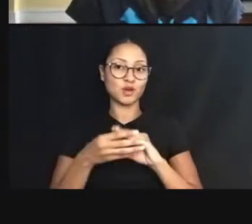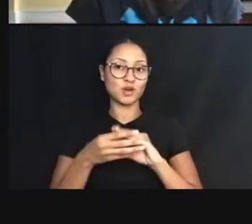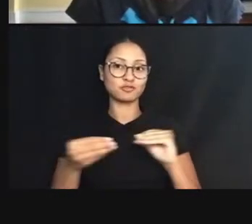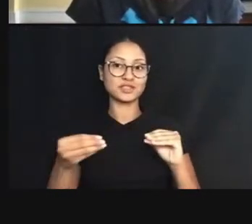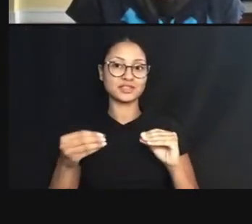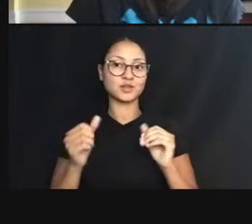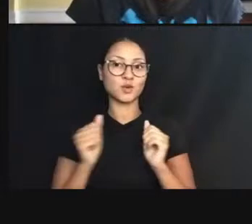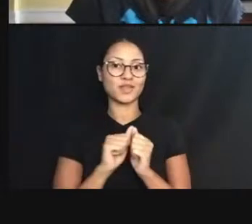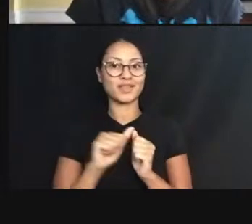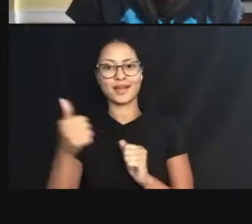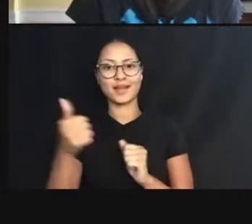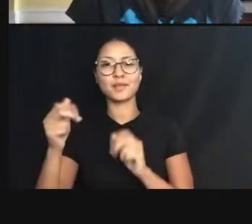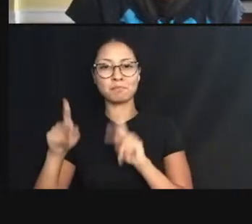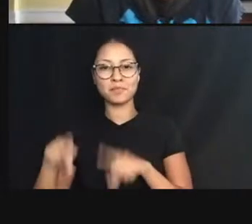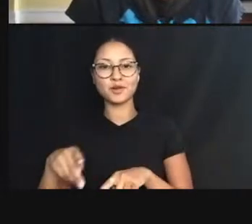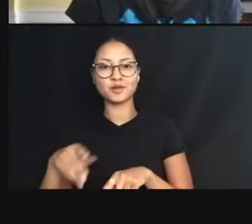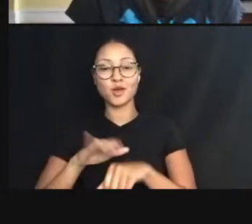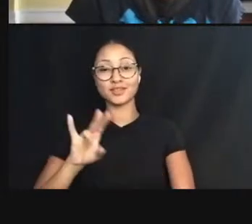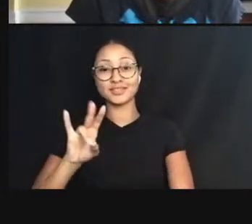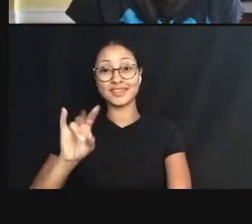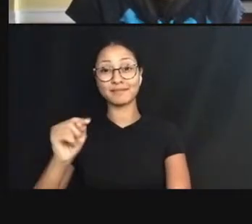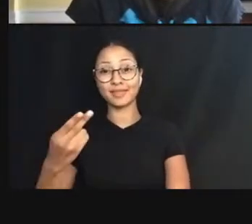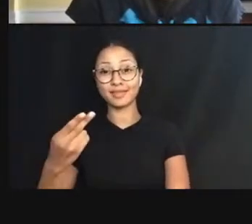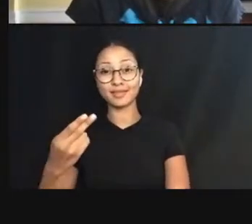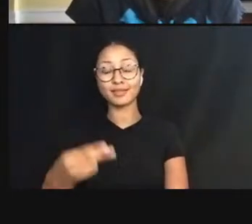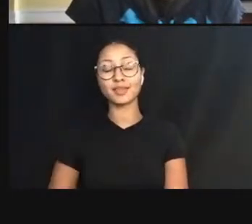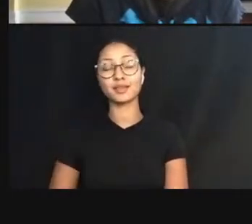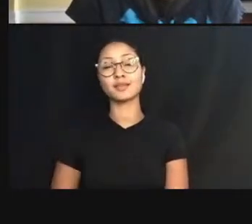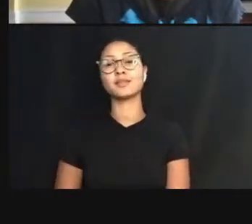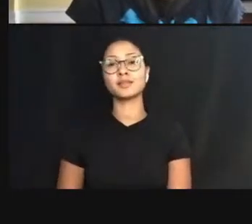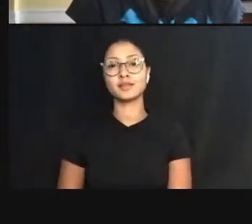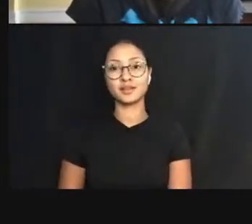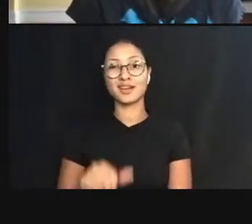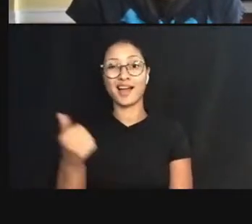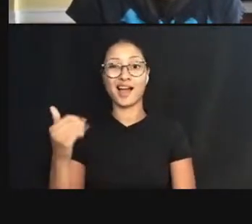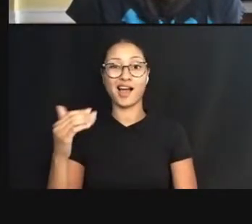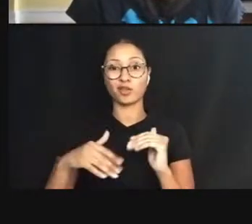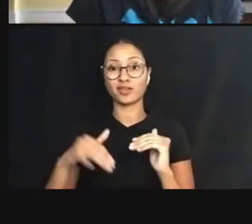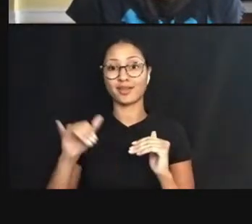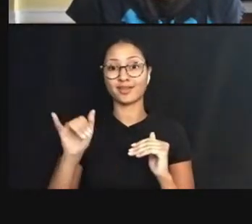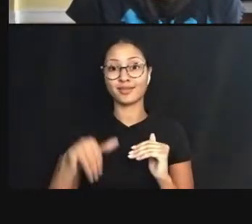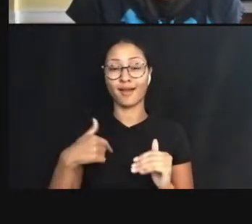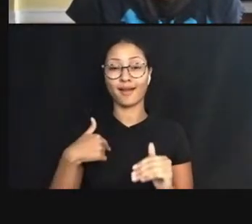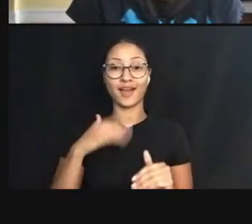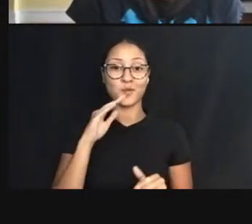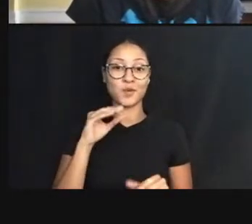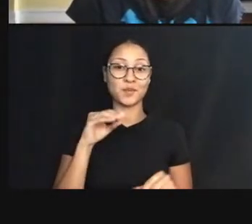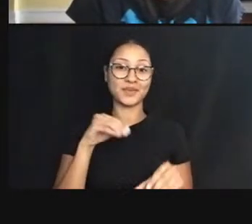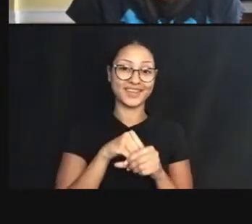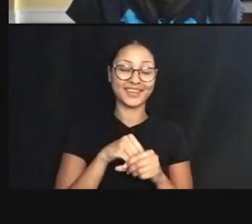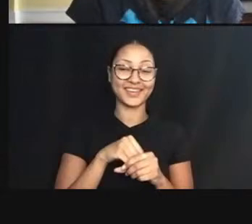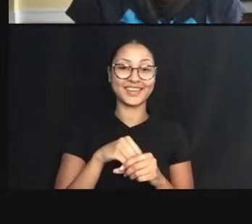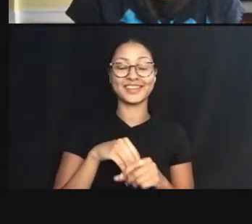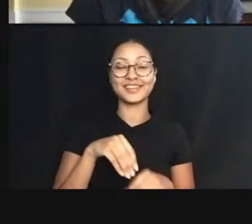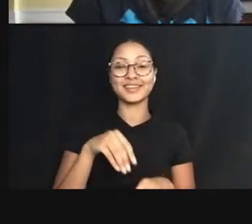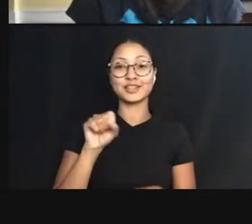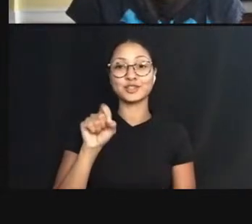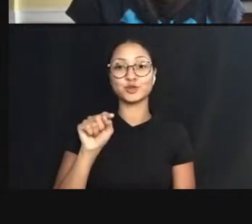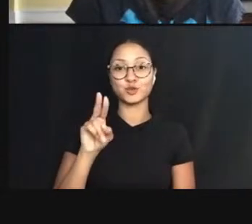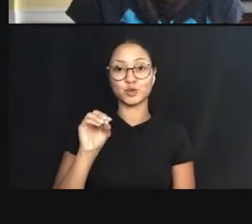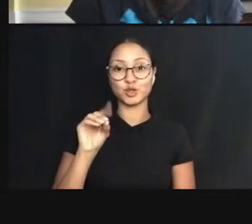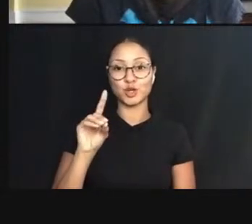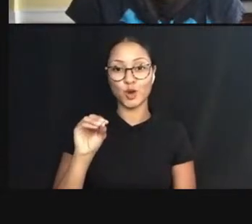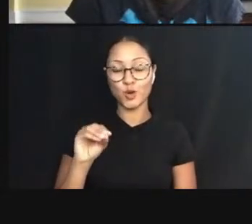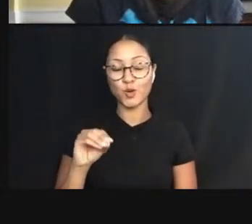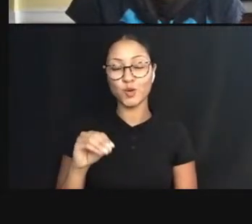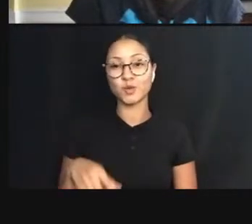7th. Other than that, I'm trying to have my Black ass in the studio. And if I'm obedient, I ain't doing shit but that for the